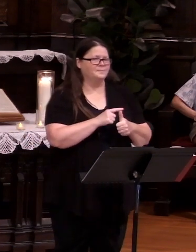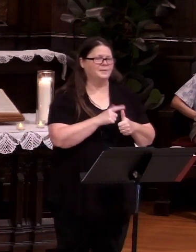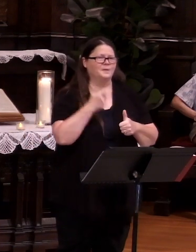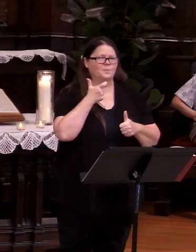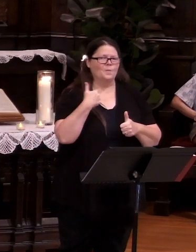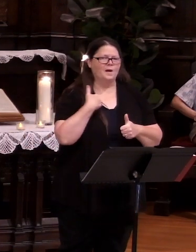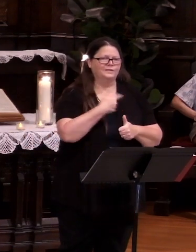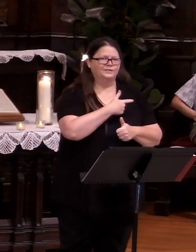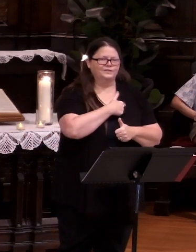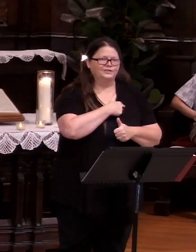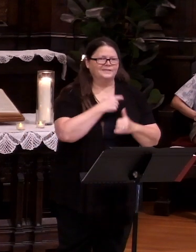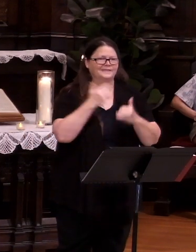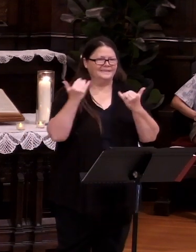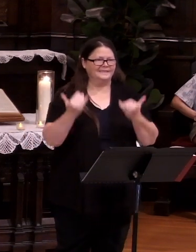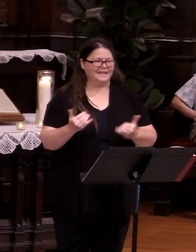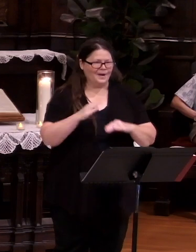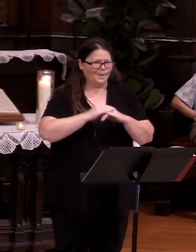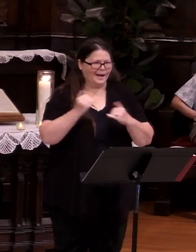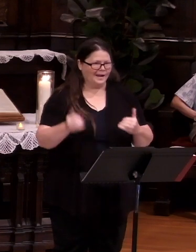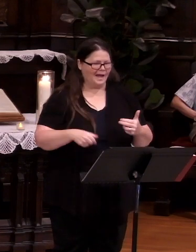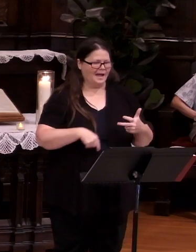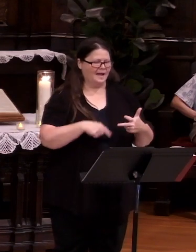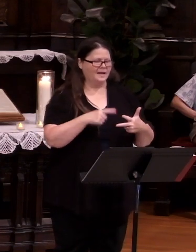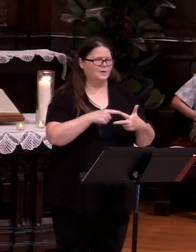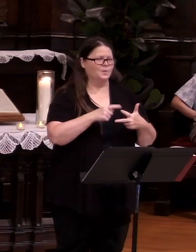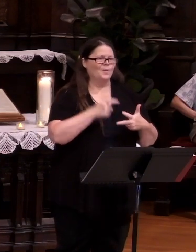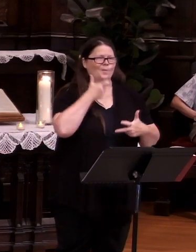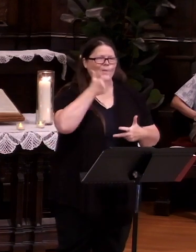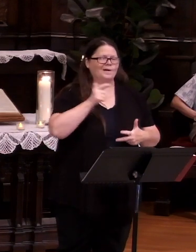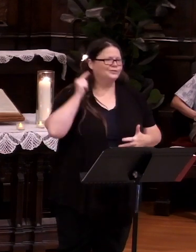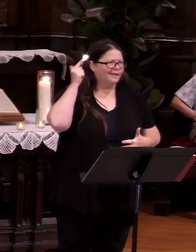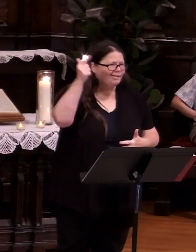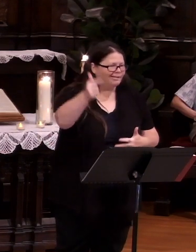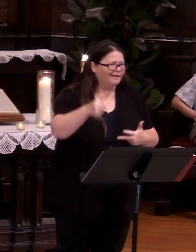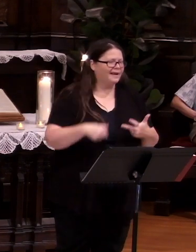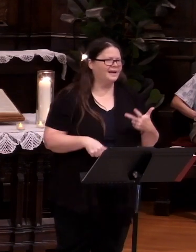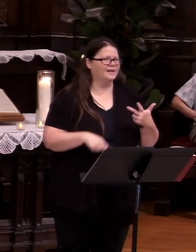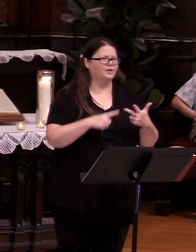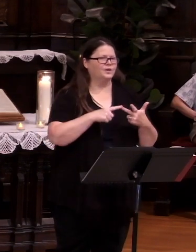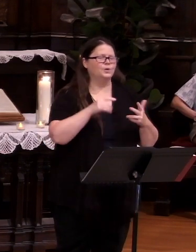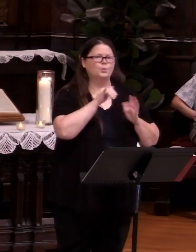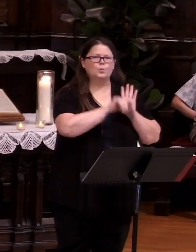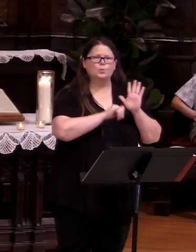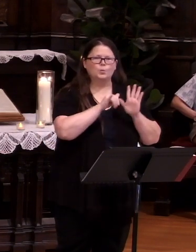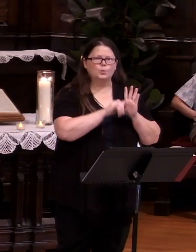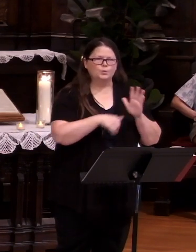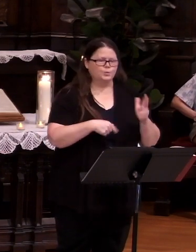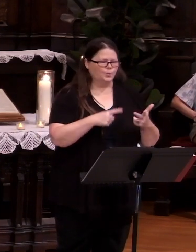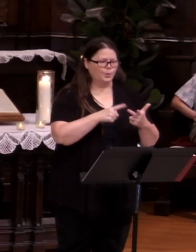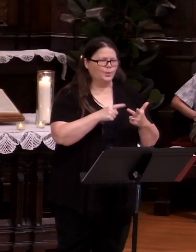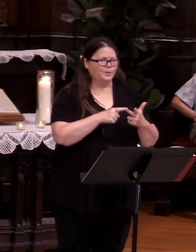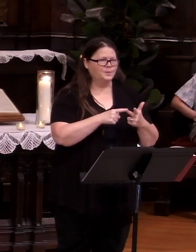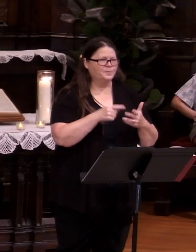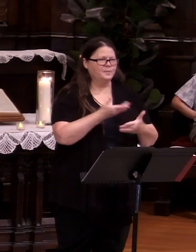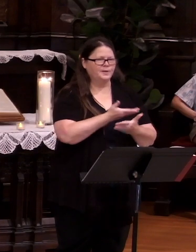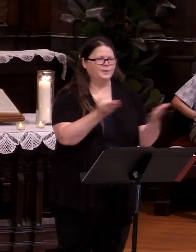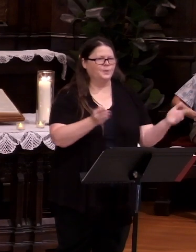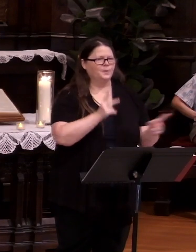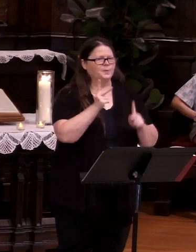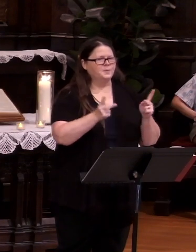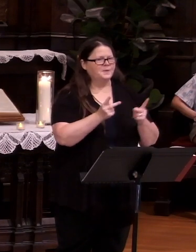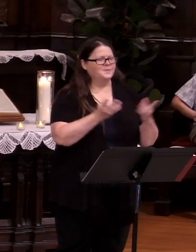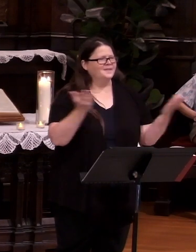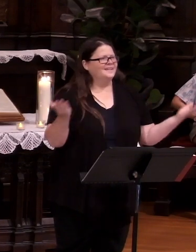via the live stream, whether you are catching us later on in the week via our YouTube channel, and those of you who are